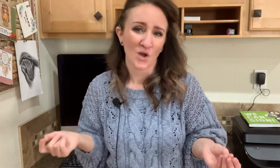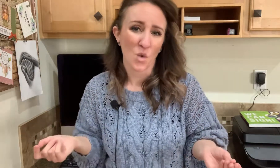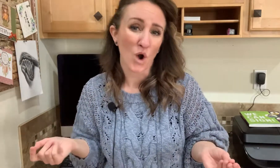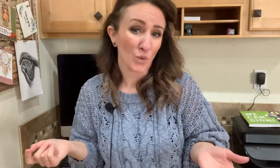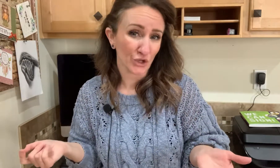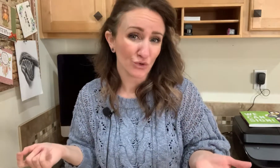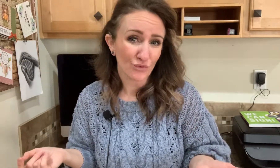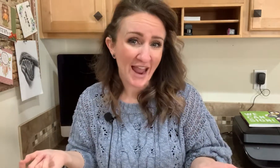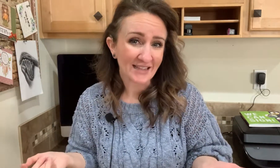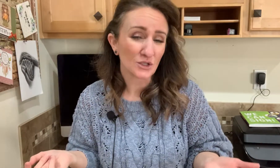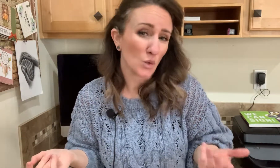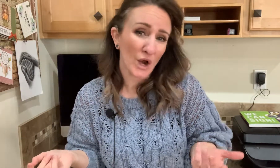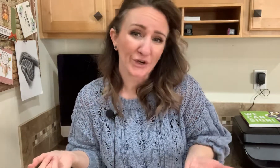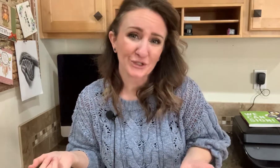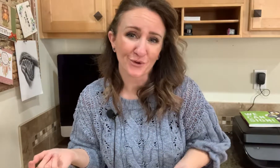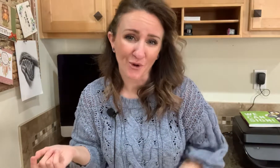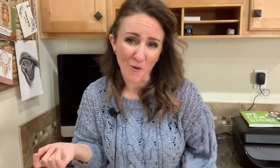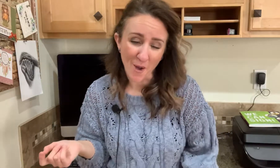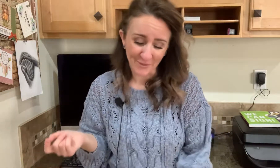where were you raised, or where did you grow up?